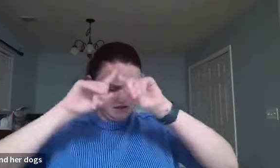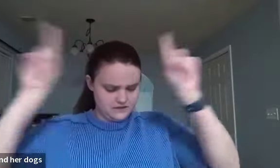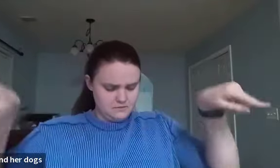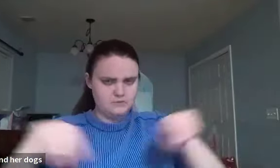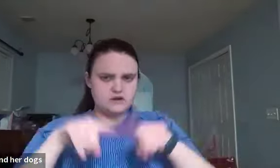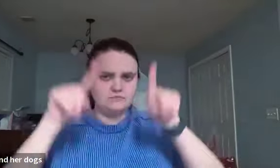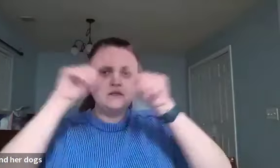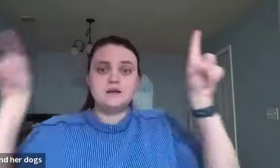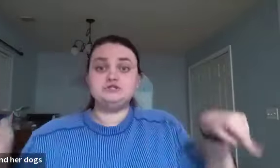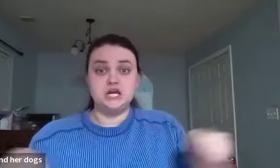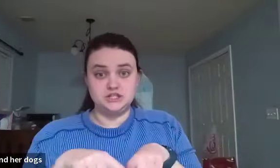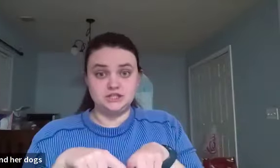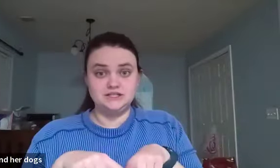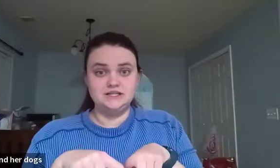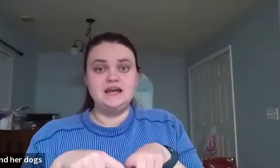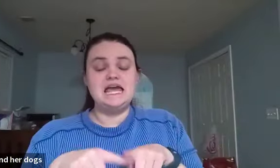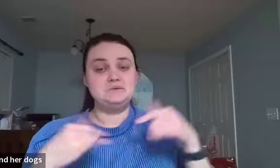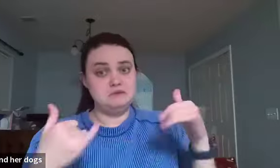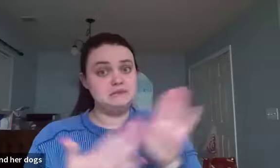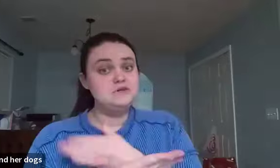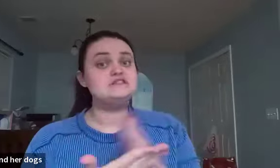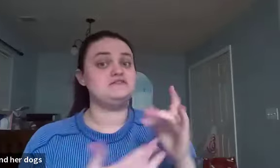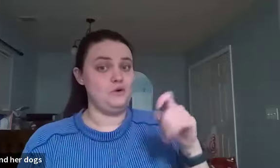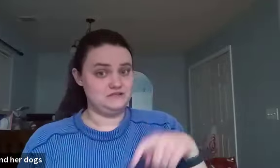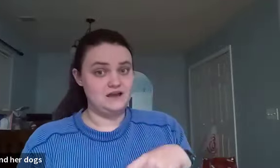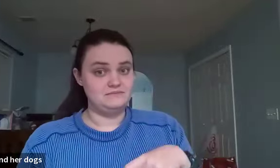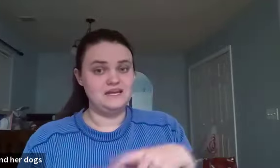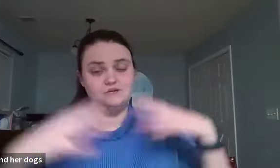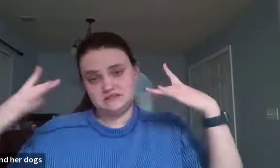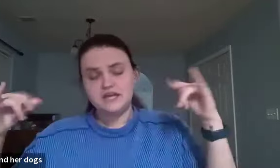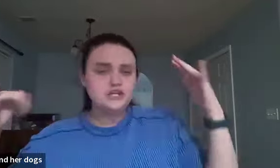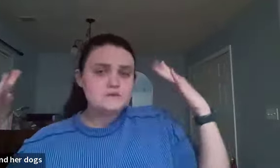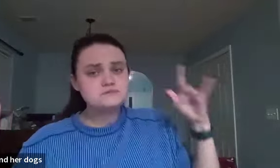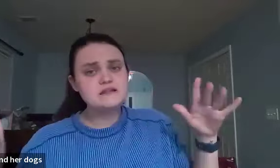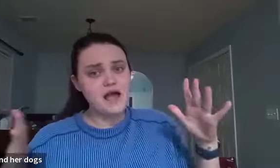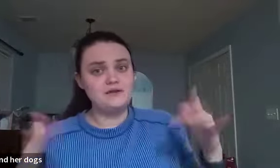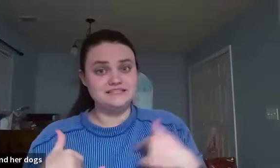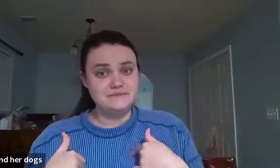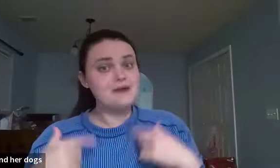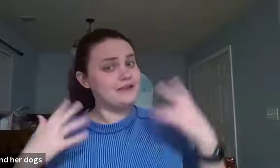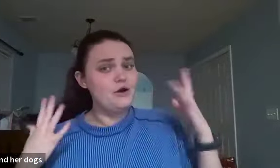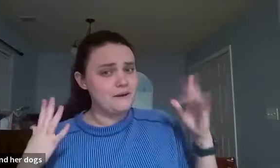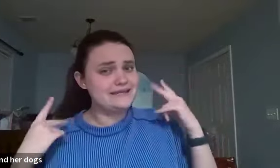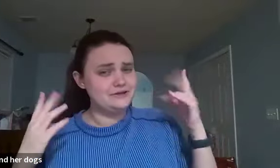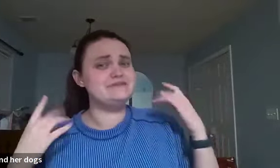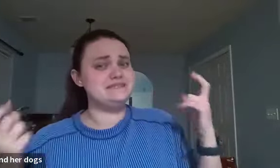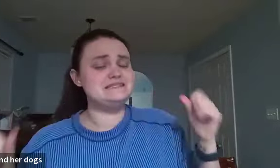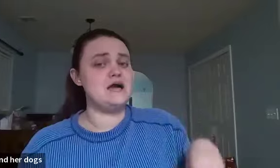I can't remember what it's called, like a projector. And it was playing music the whole time. And it was like, you know, it was pretty loud. Like to me, I'm like, oh, I can hear that this is